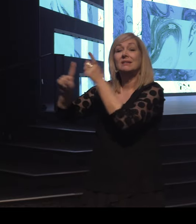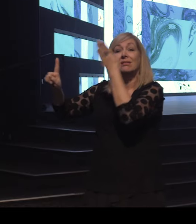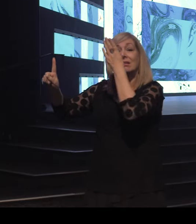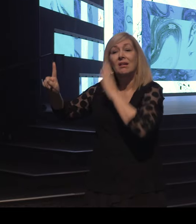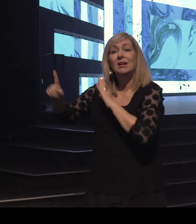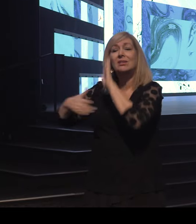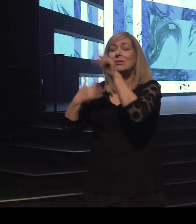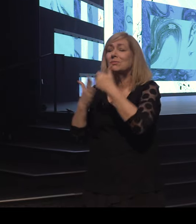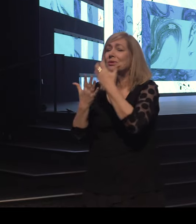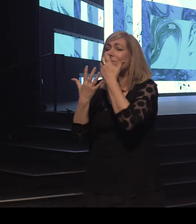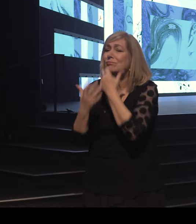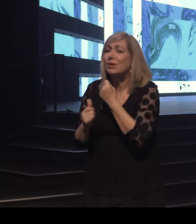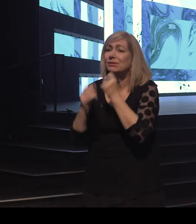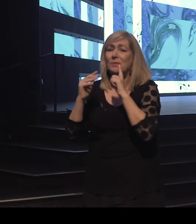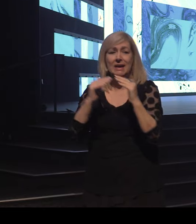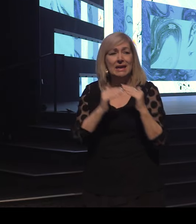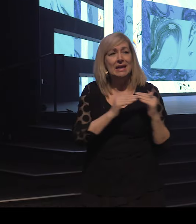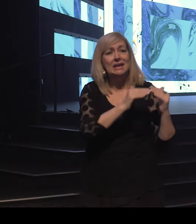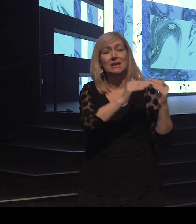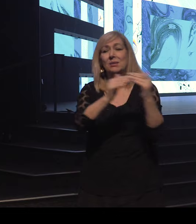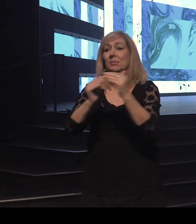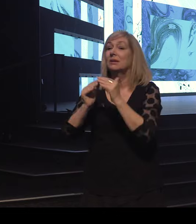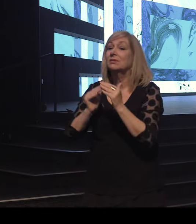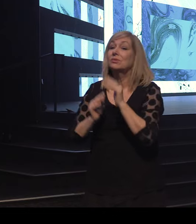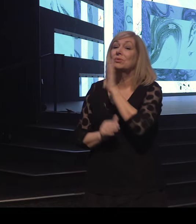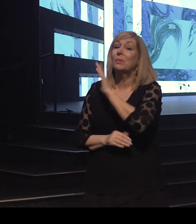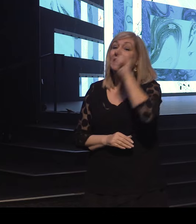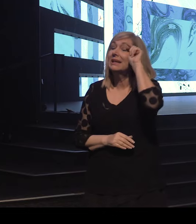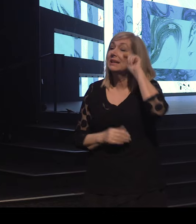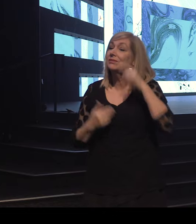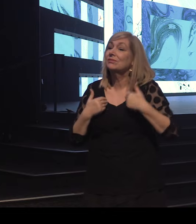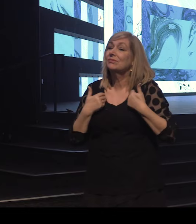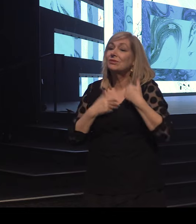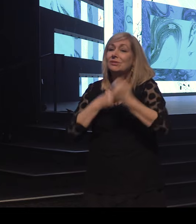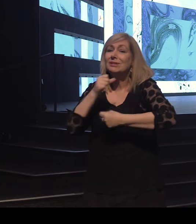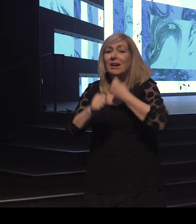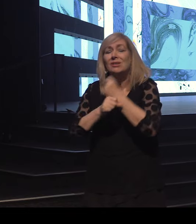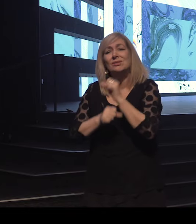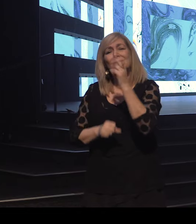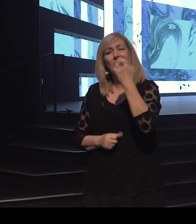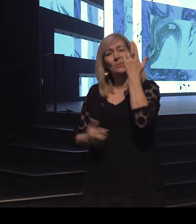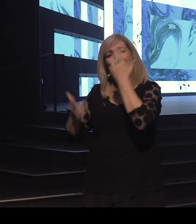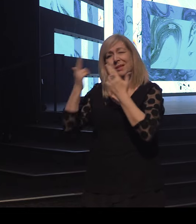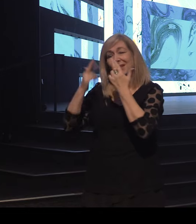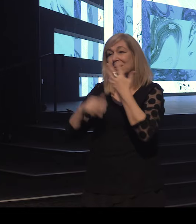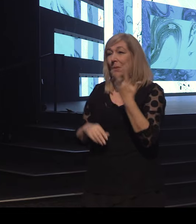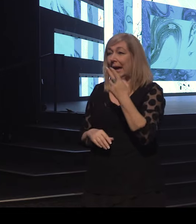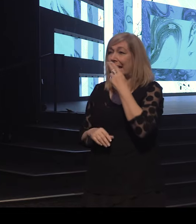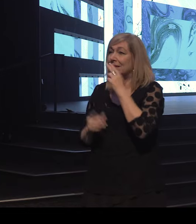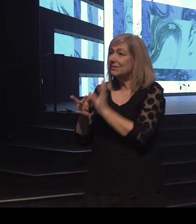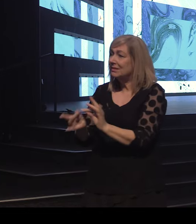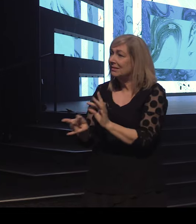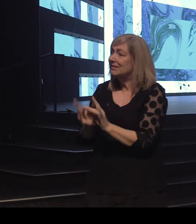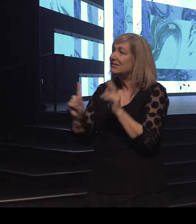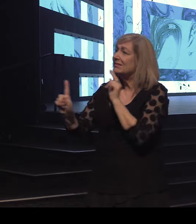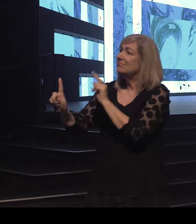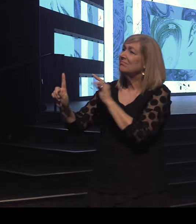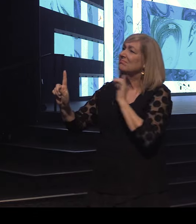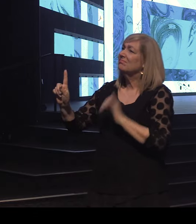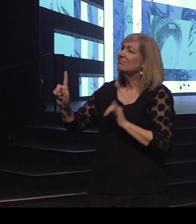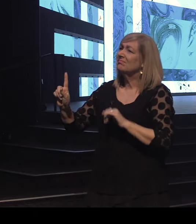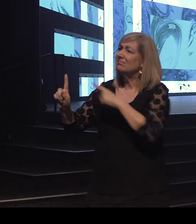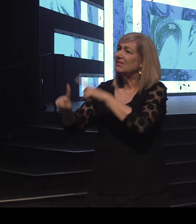precious, all equal. And in her teenage years, she started to realize that what Hitler was saying was actually